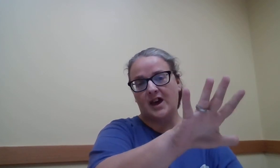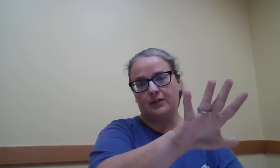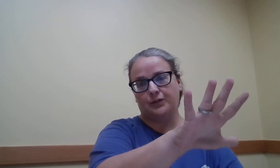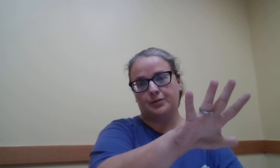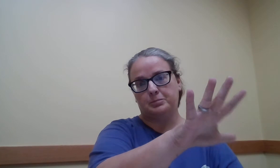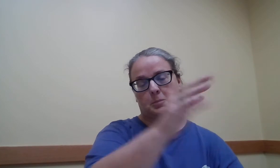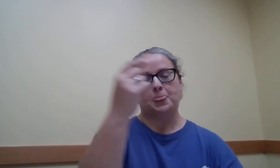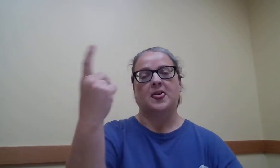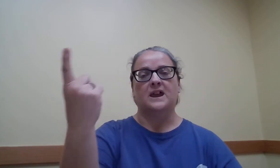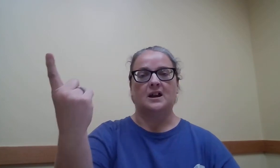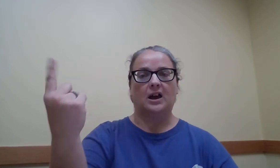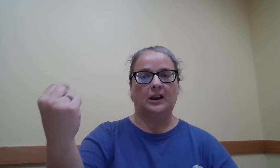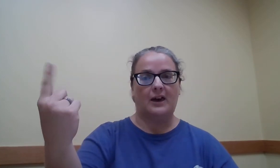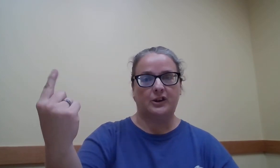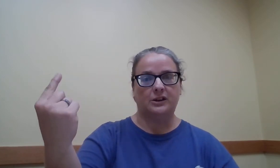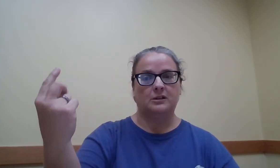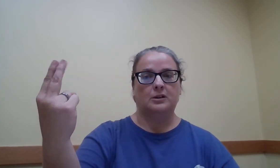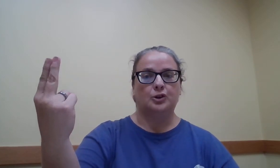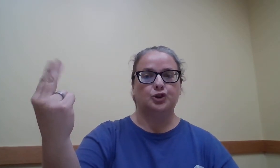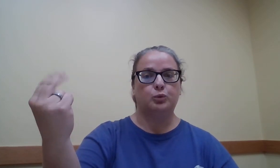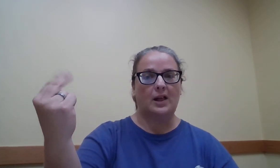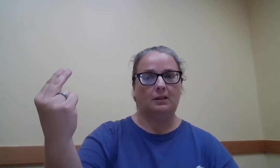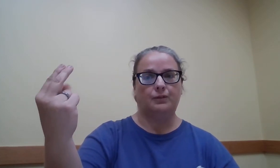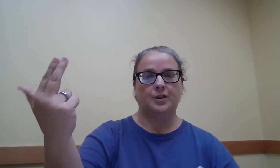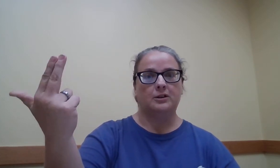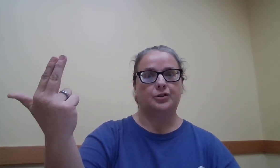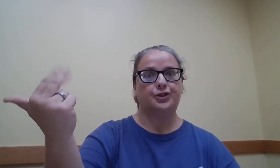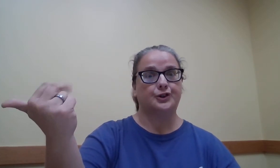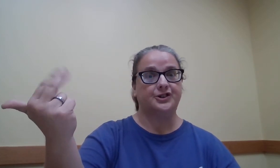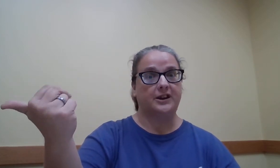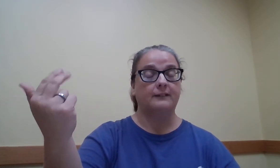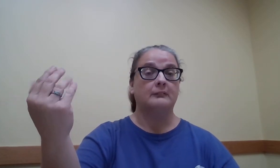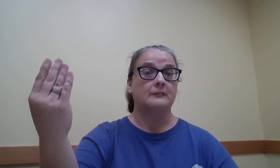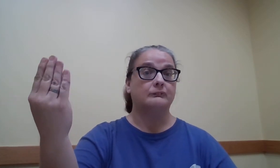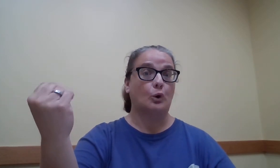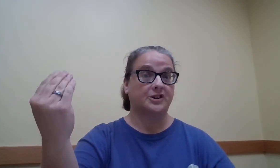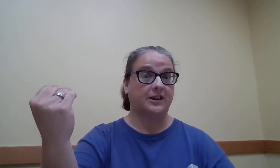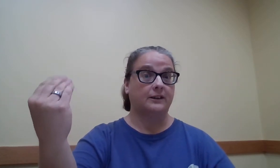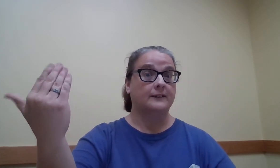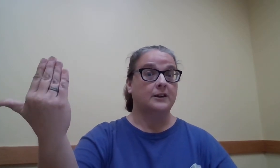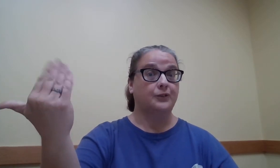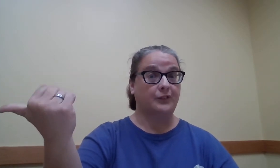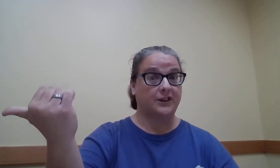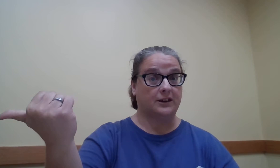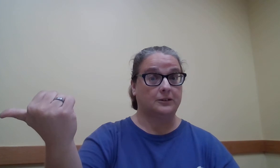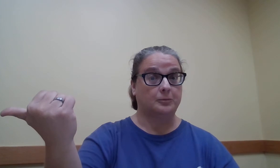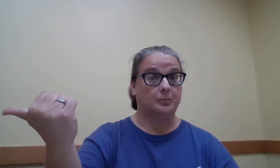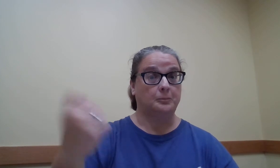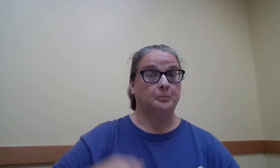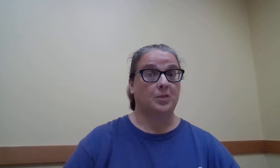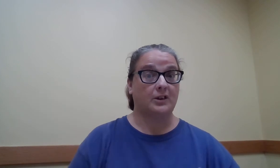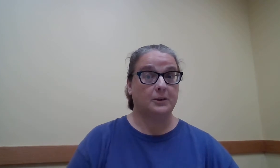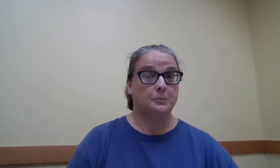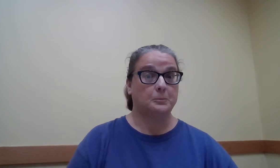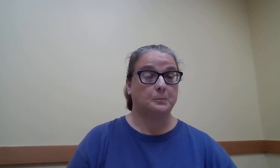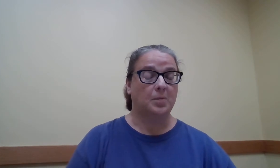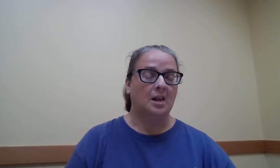5, 11, 12, 13, 14, 15, okay?